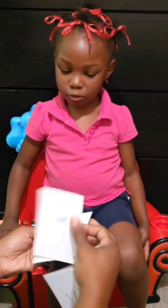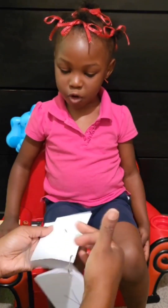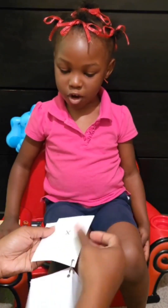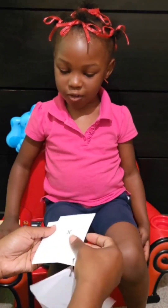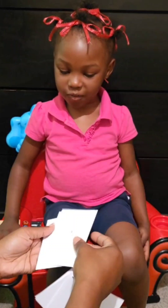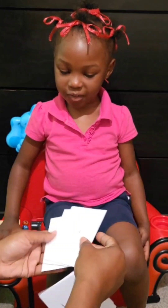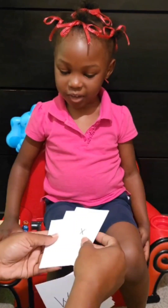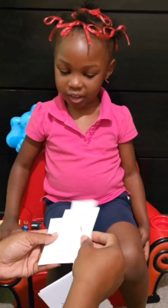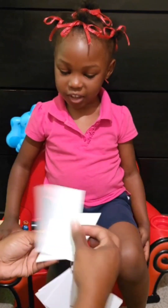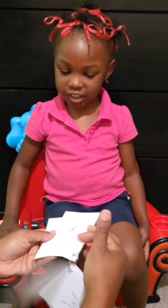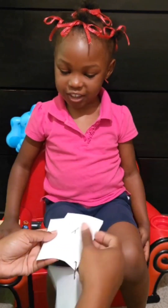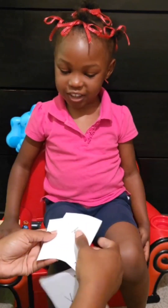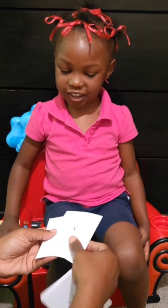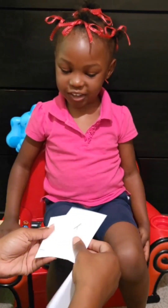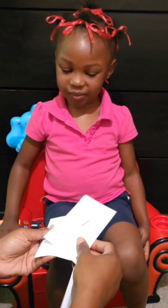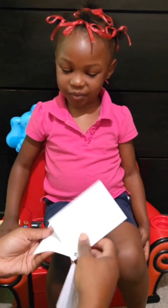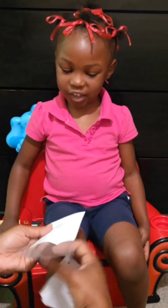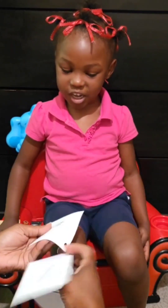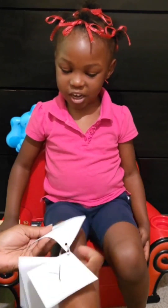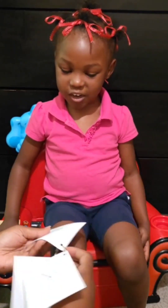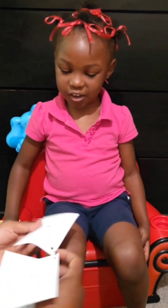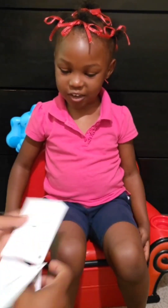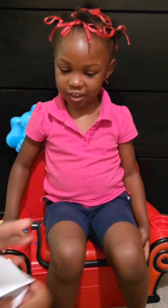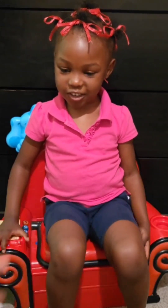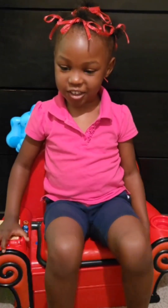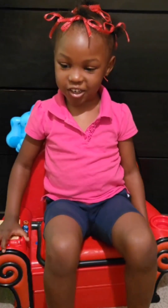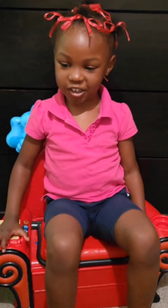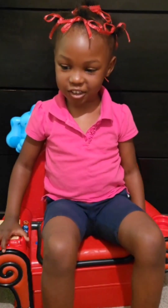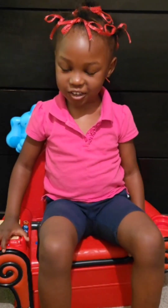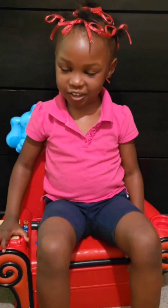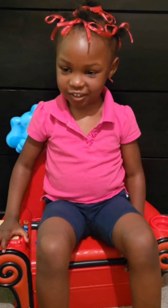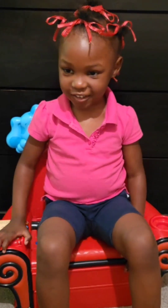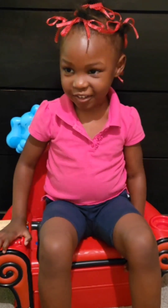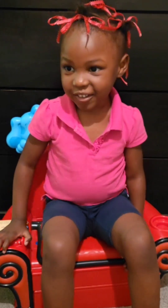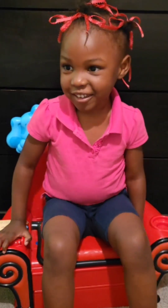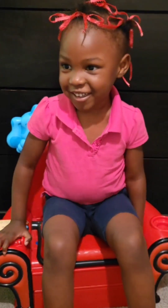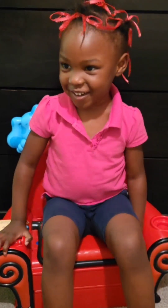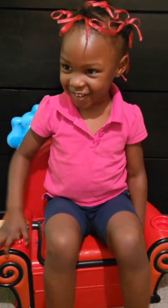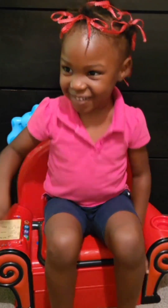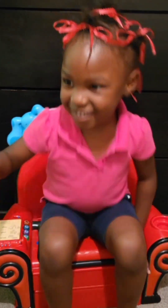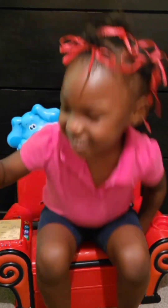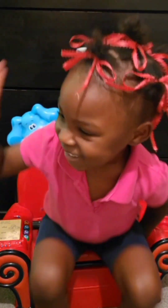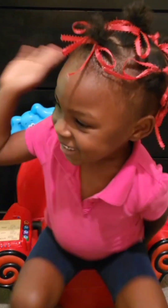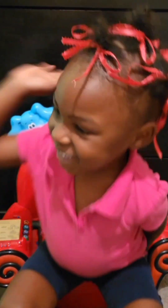W. Z. Yeah. Yeah. Z. Yeah. Okay. Yay.